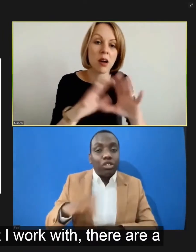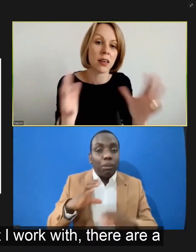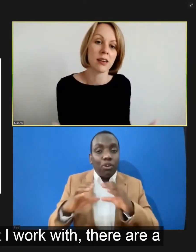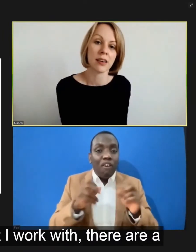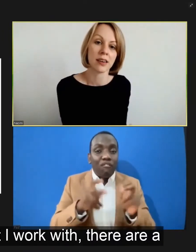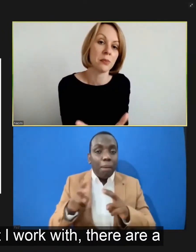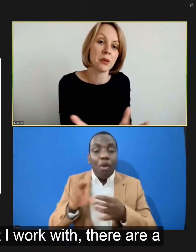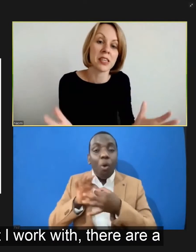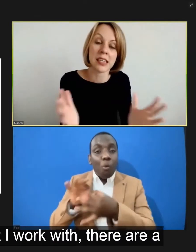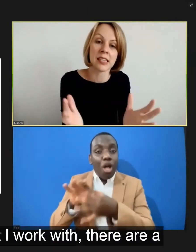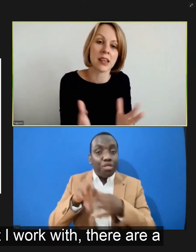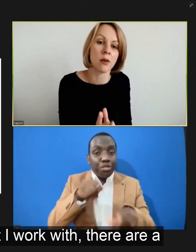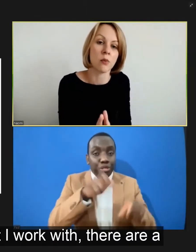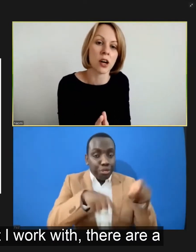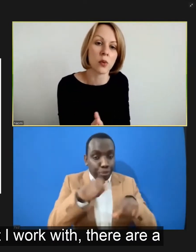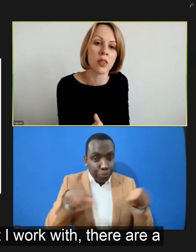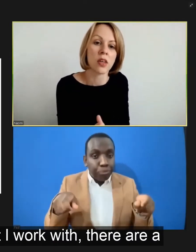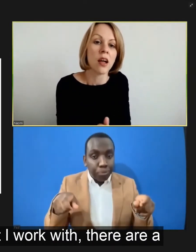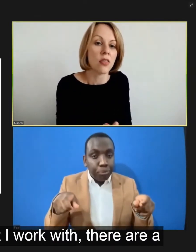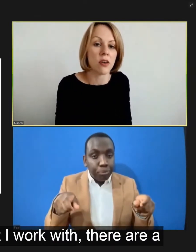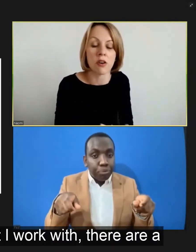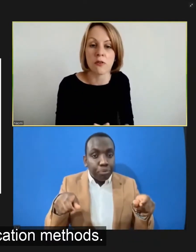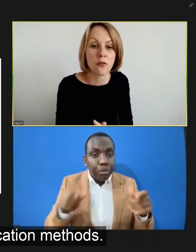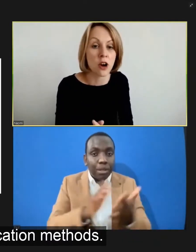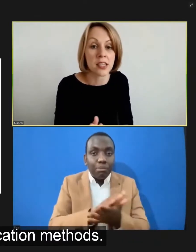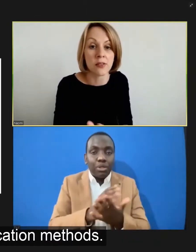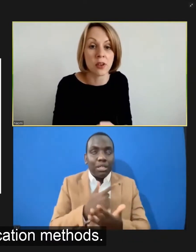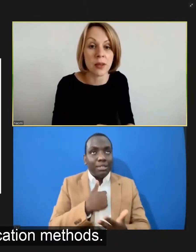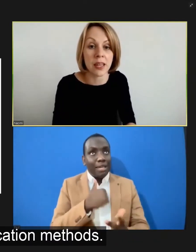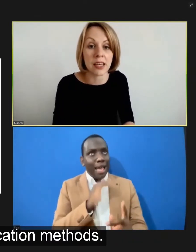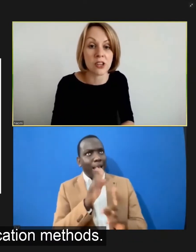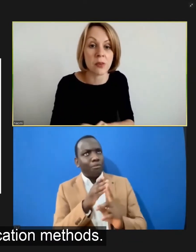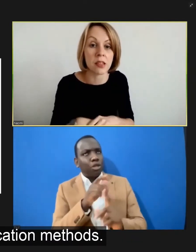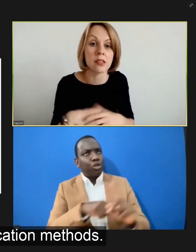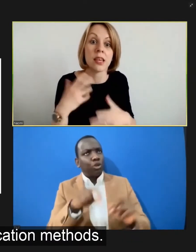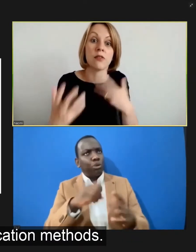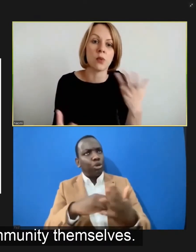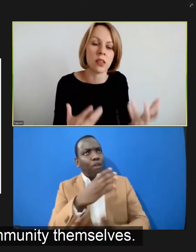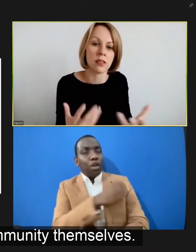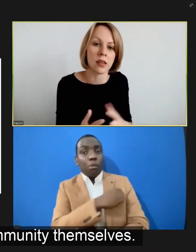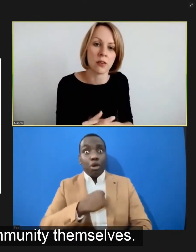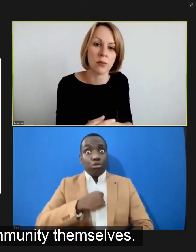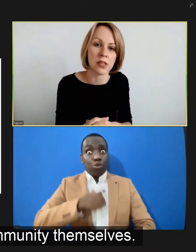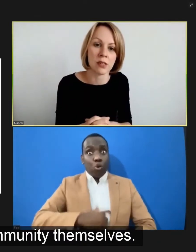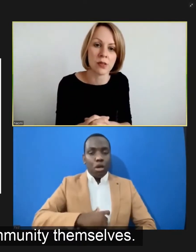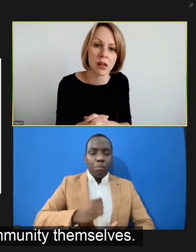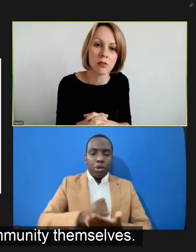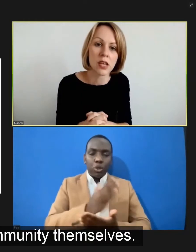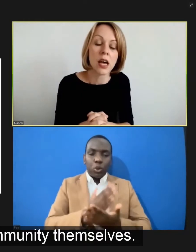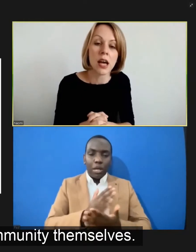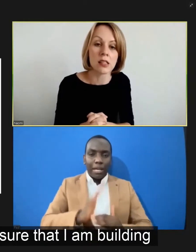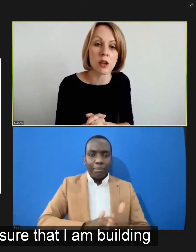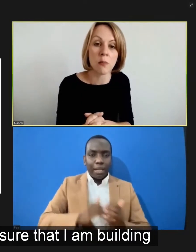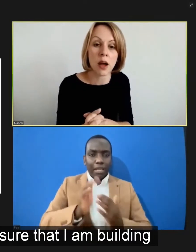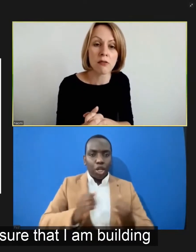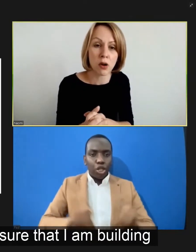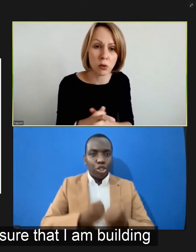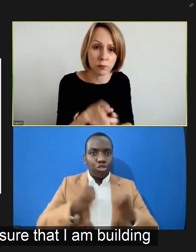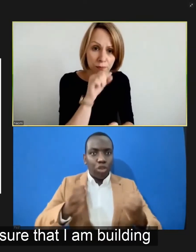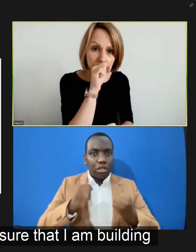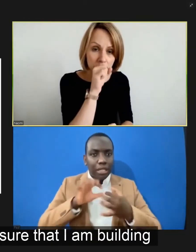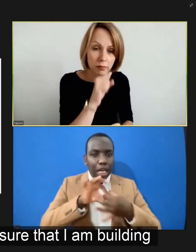my communities that I work with, there are a variety of communication methods, even within the deaf community themselves. And so my